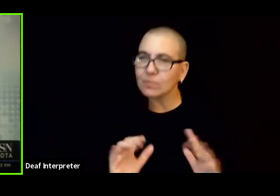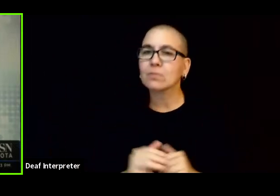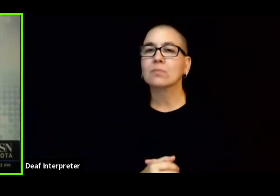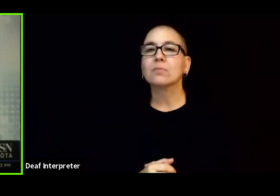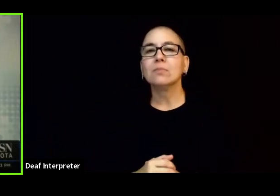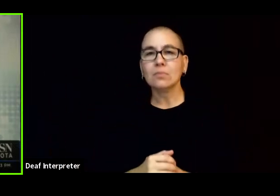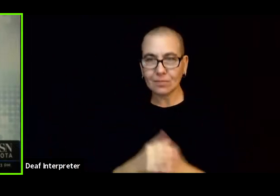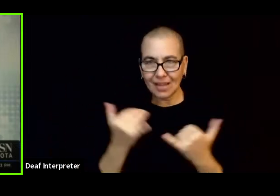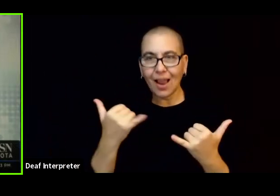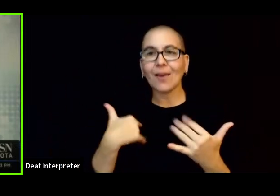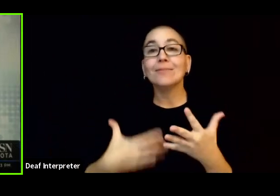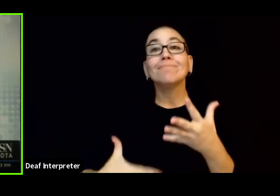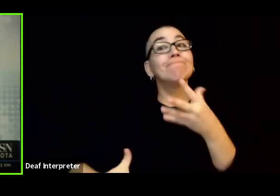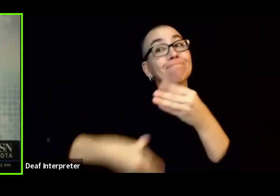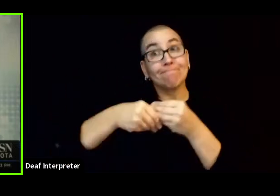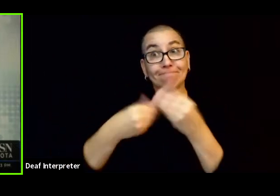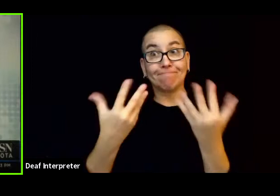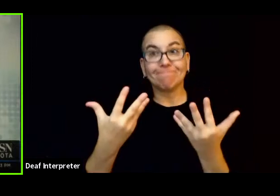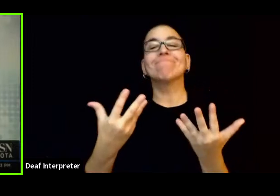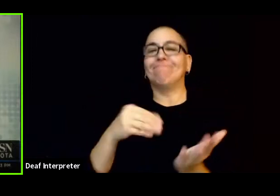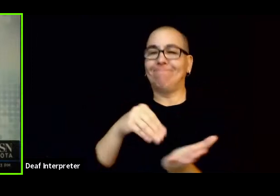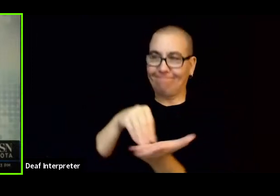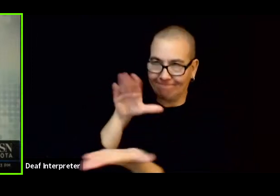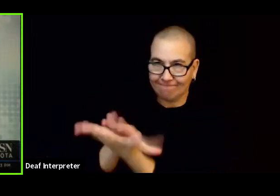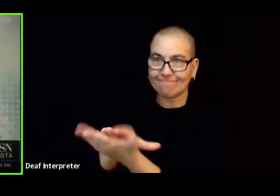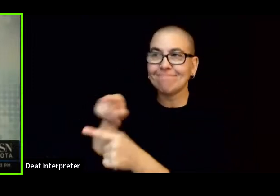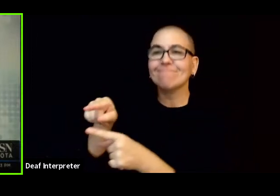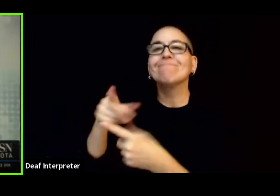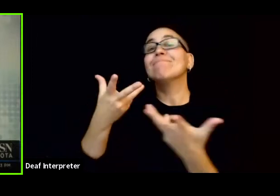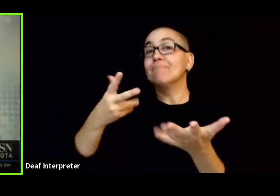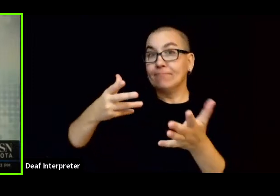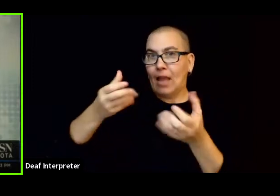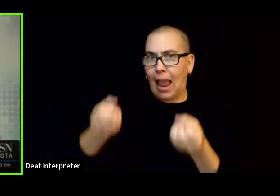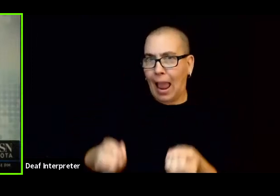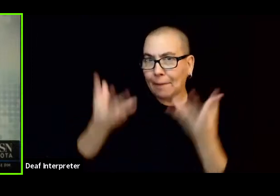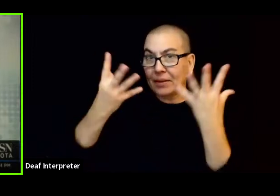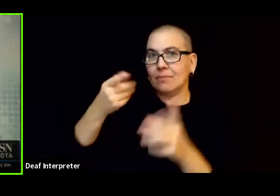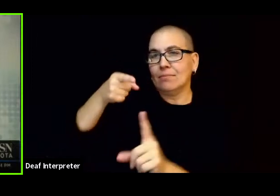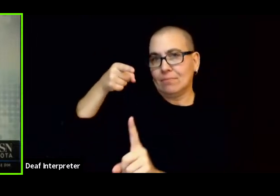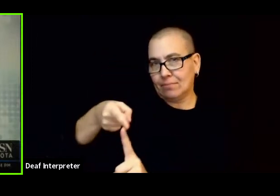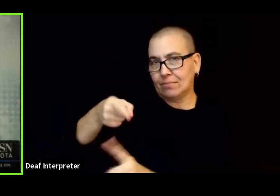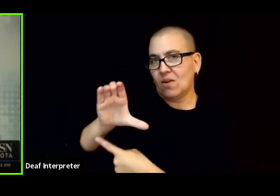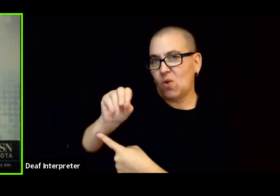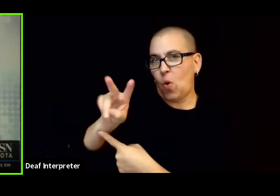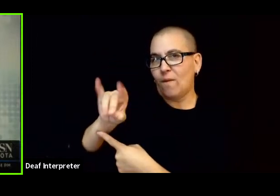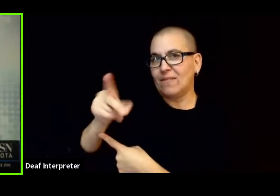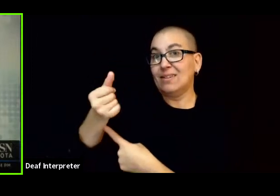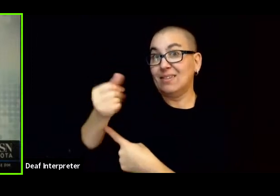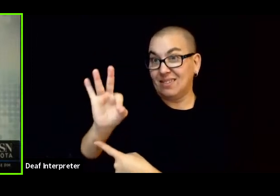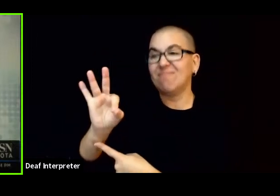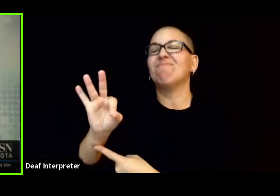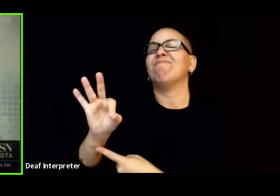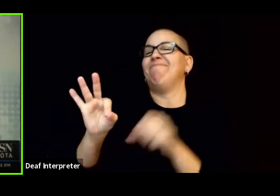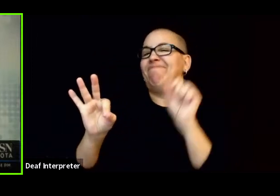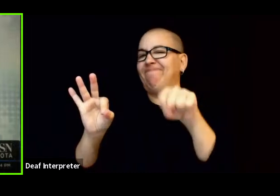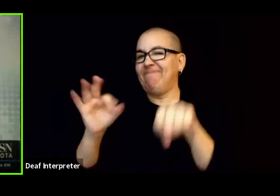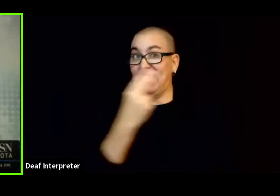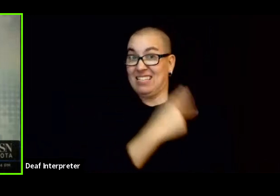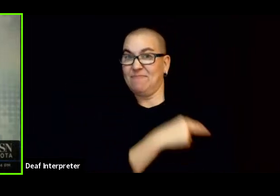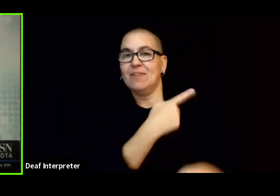cases is putting our hospitals near the top of their capacity. And staffing is becoming an increasing